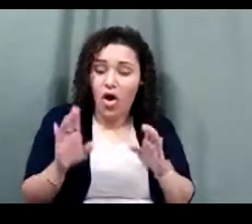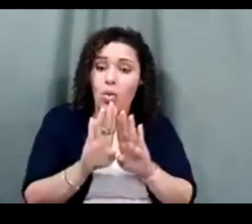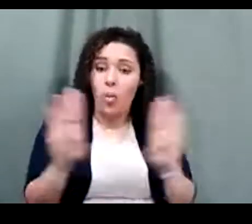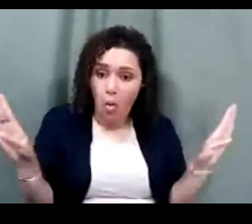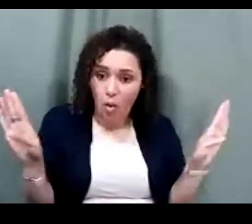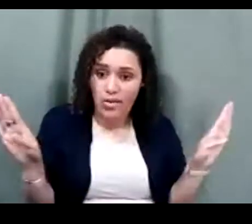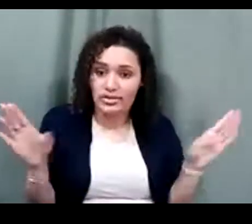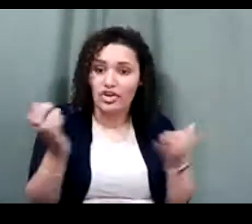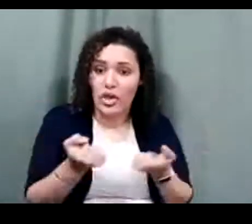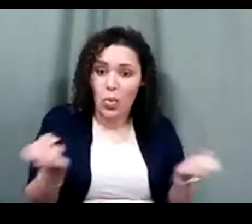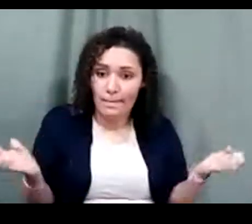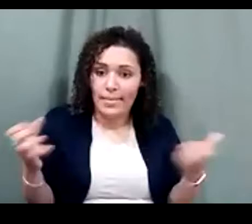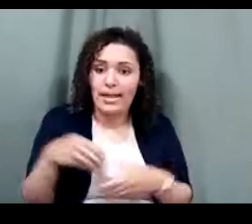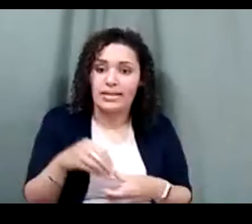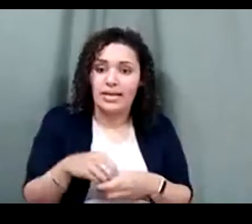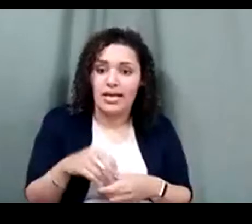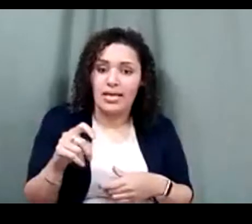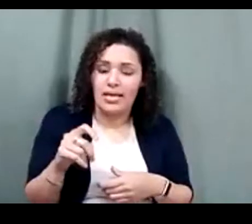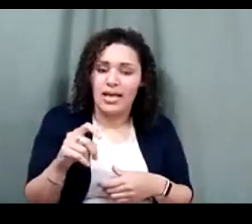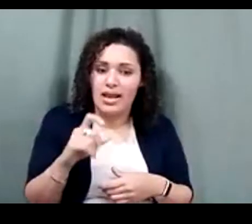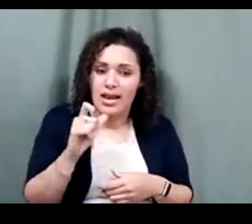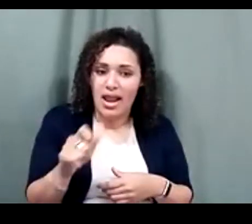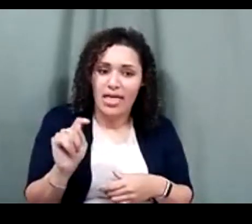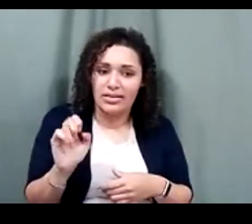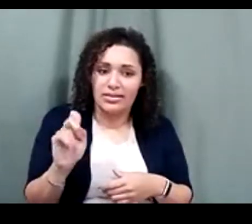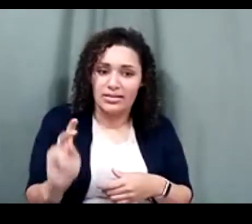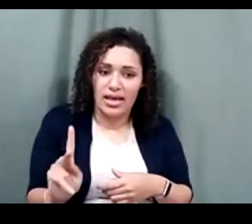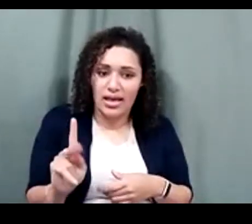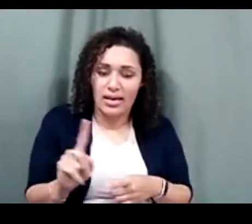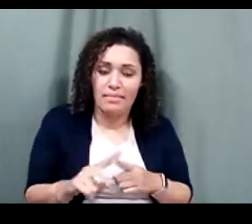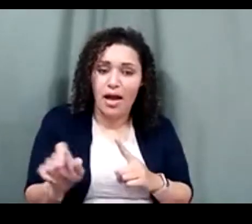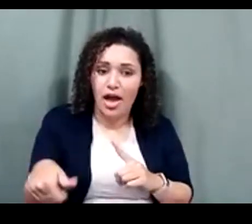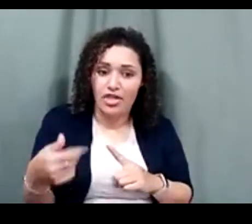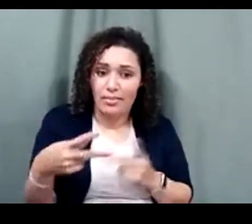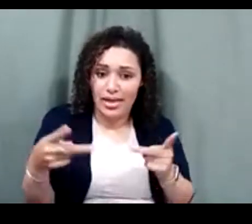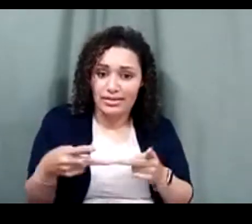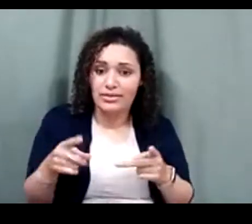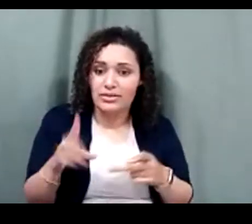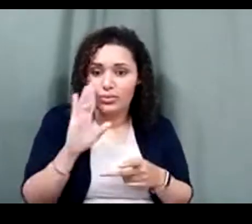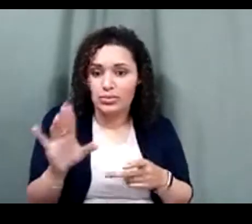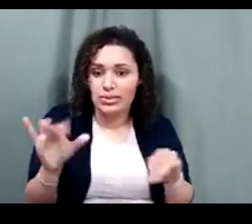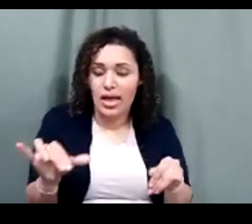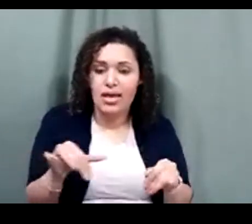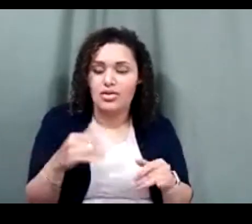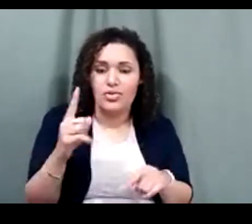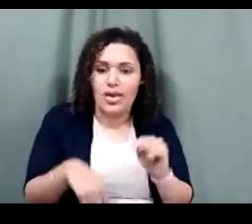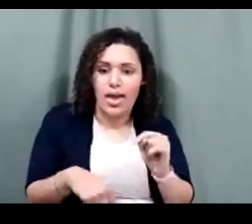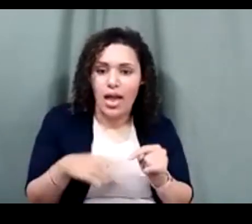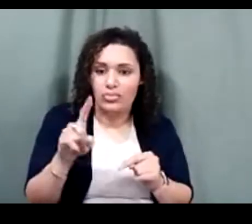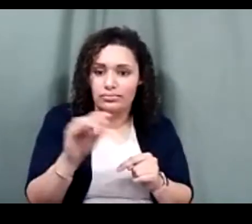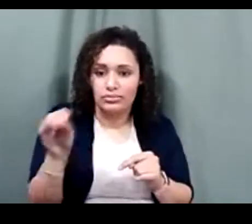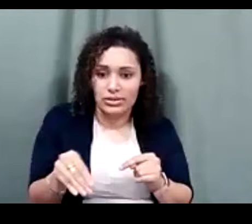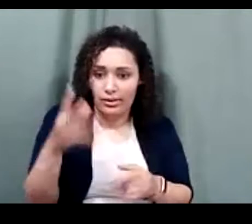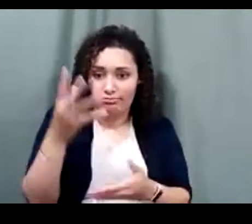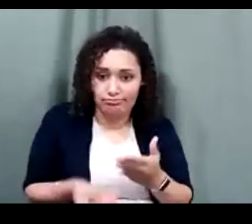the, won't live on the tanks because we clean them and sterilize them, but it will live other places. And, there's no way to get rid of it completely. So we